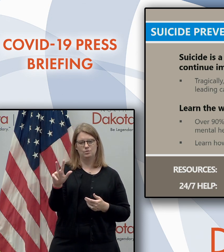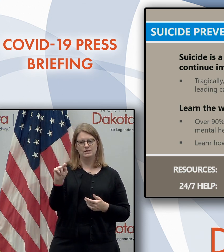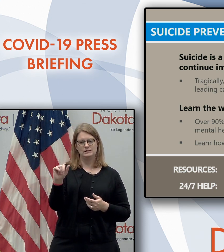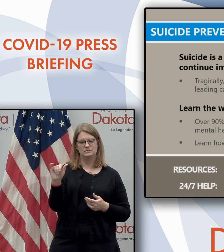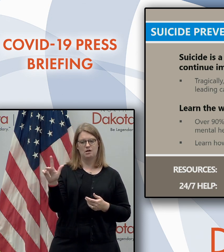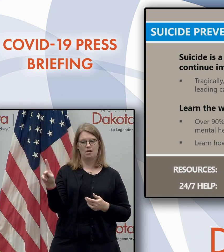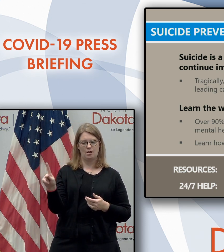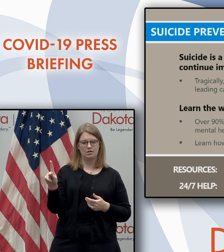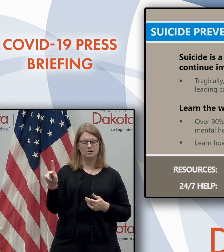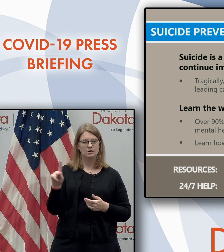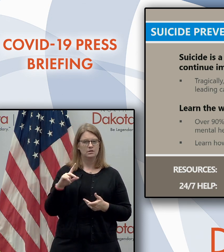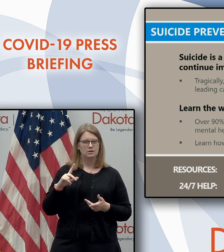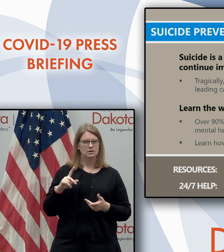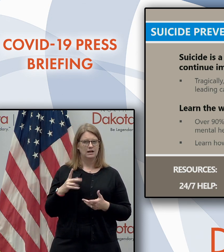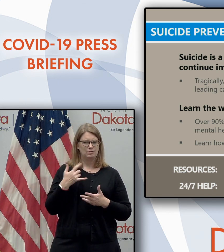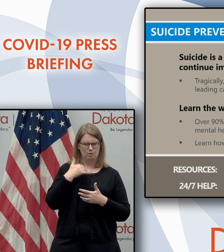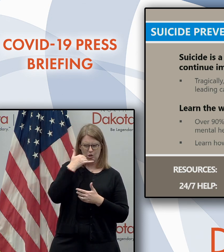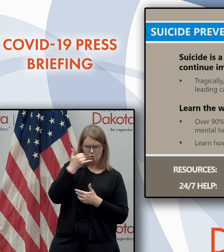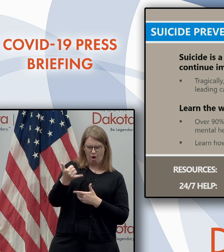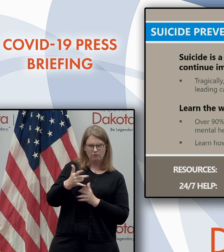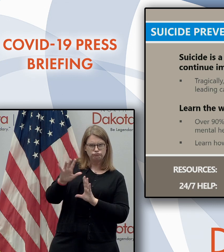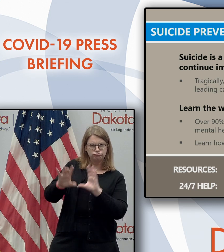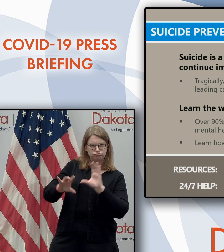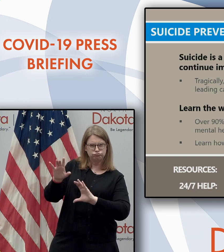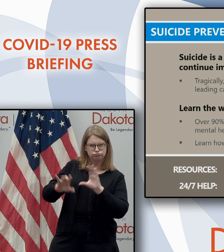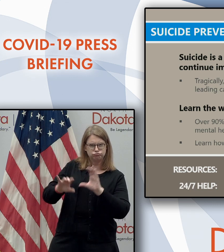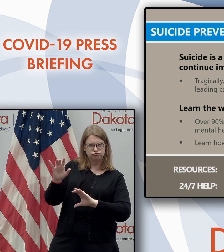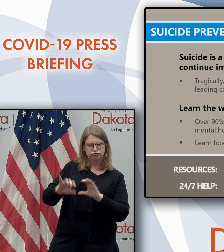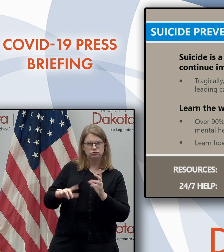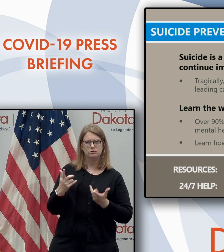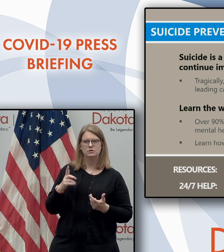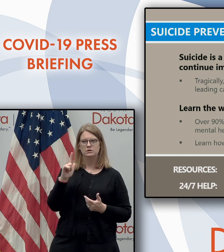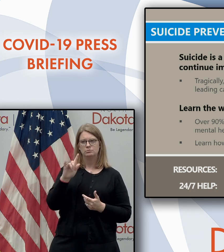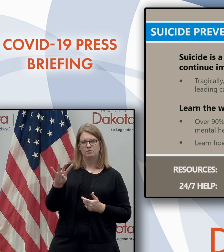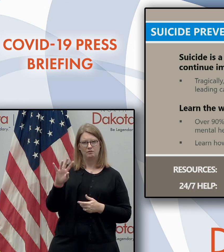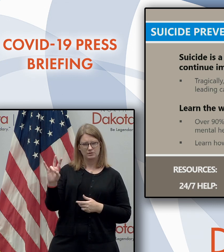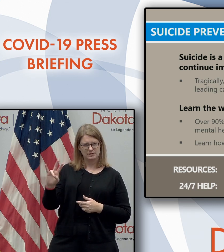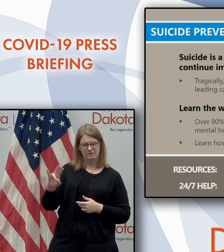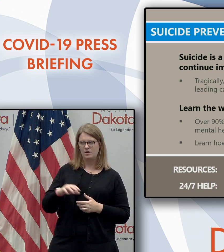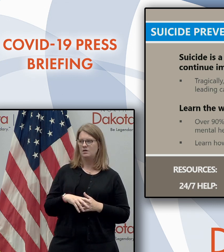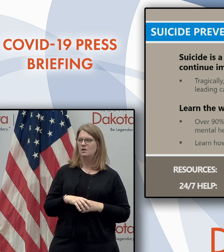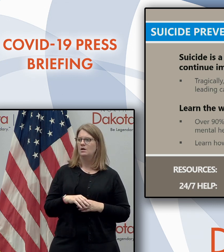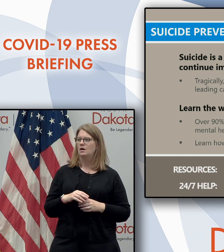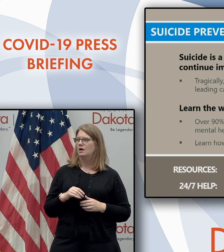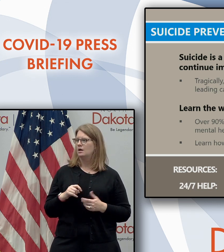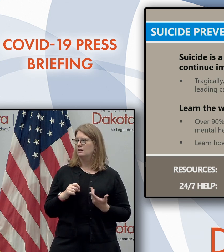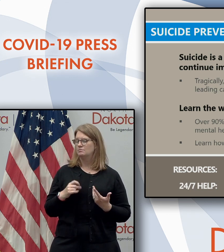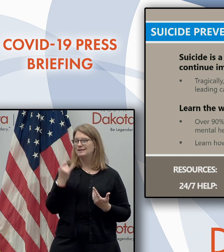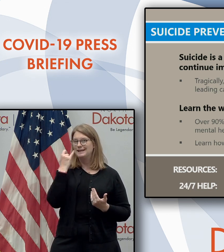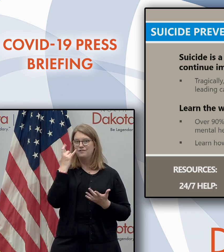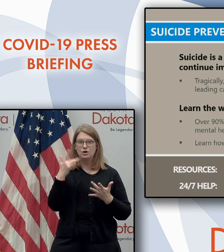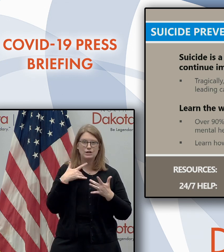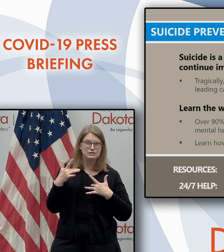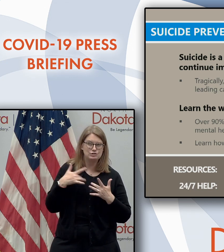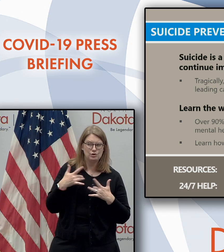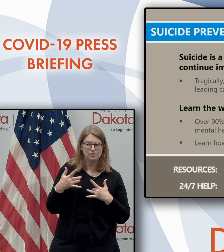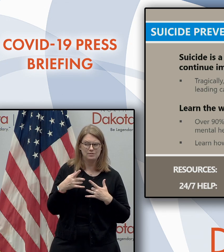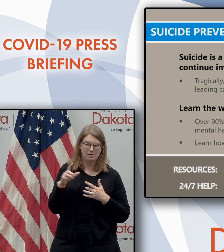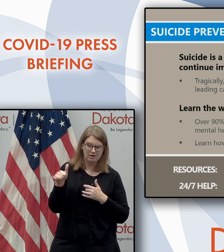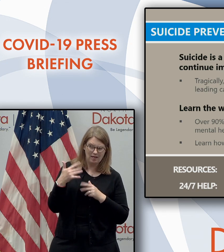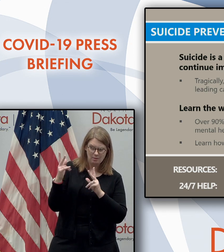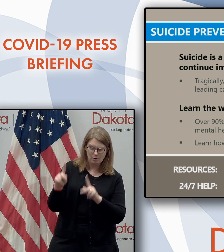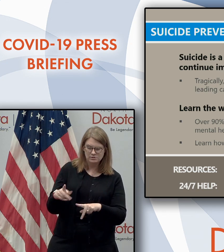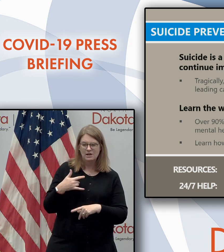1-800-273-TALK to speak with someone. You can do that 7/24. And if you're worried about someone else, go ahead and call that